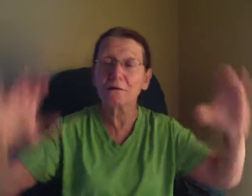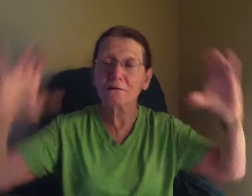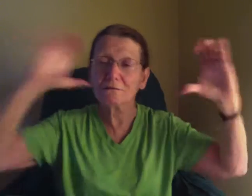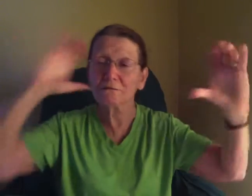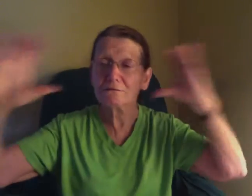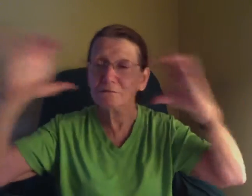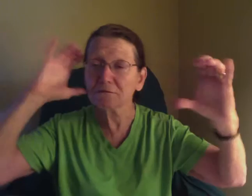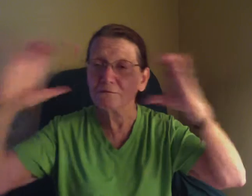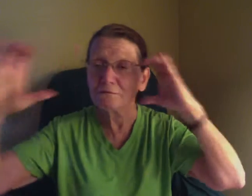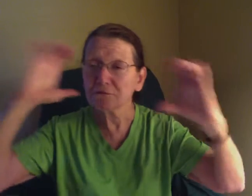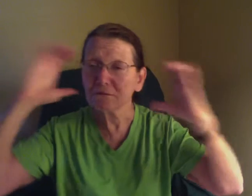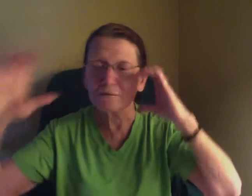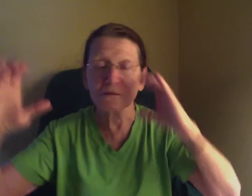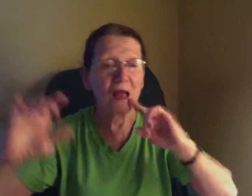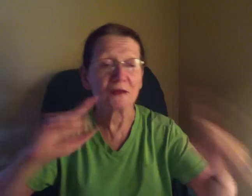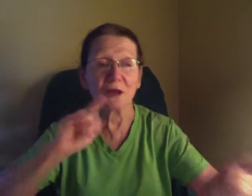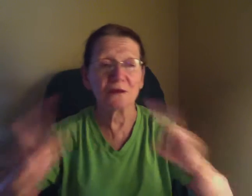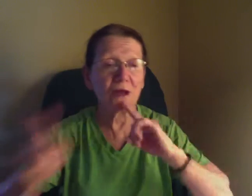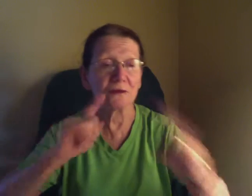I am